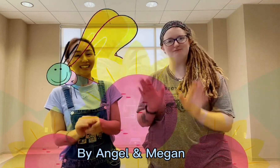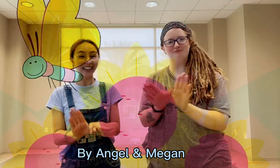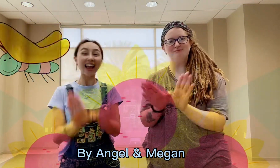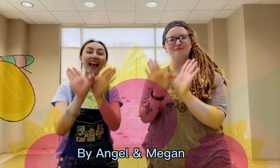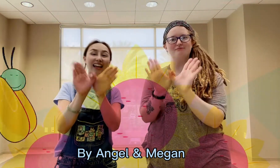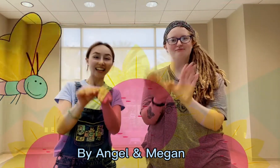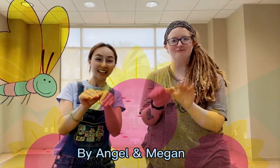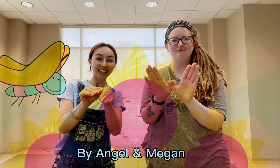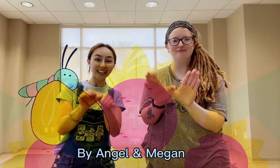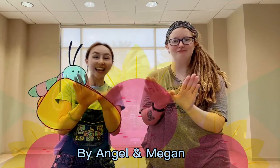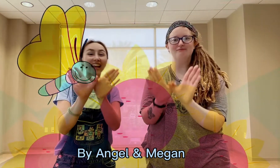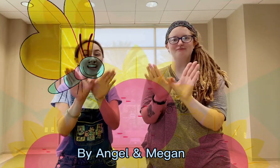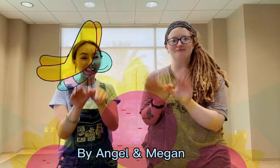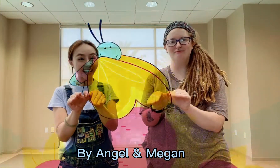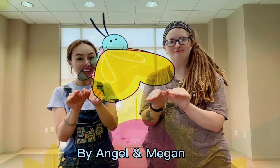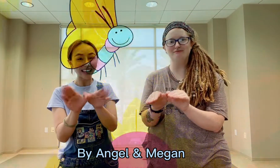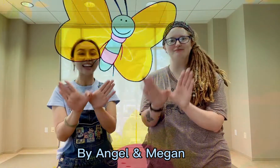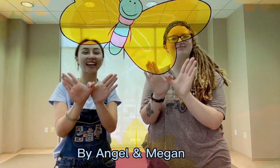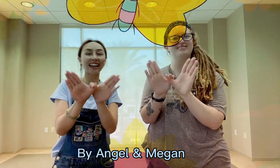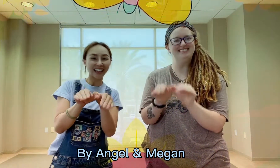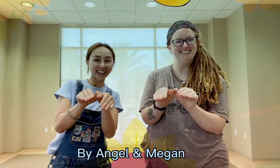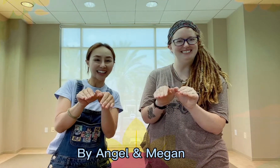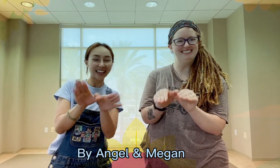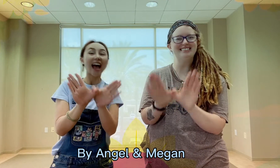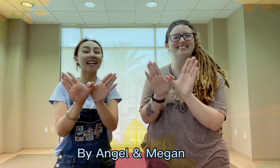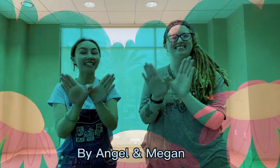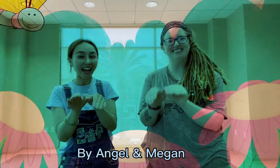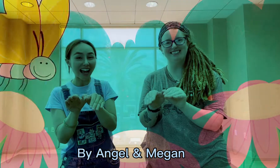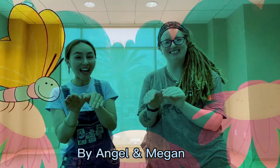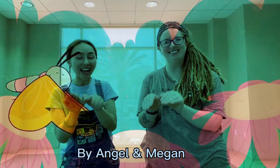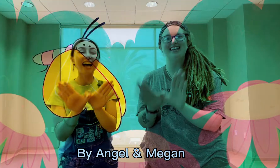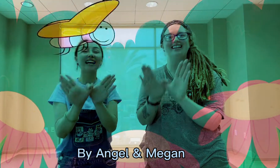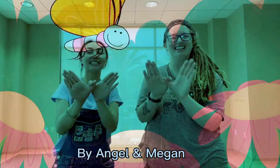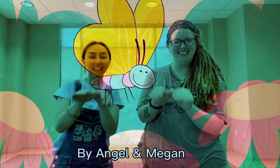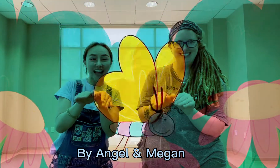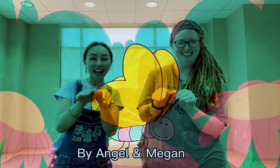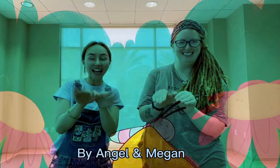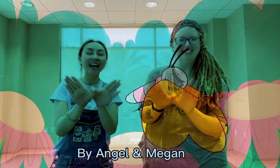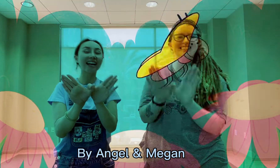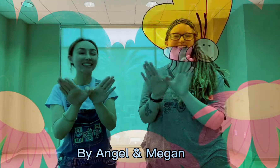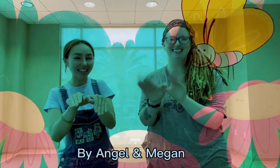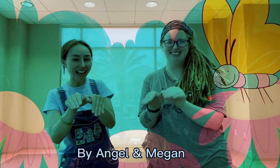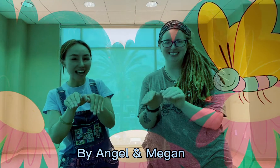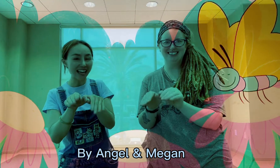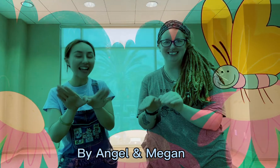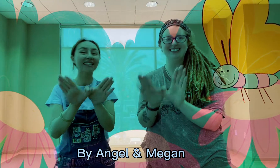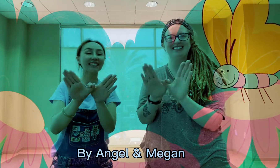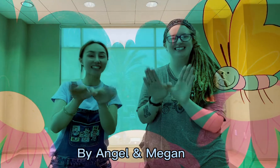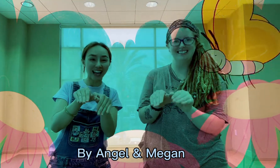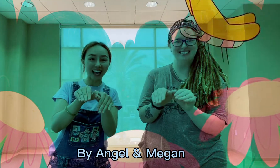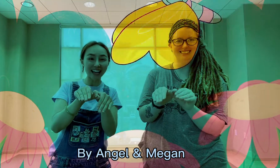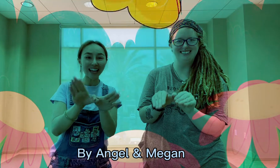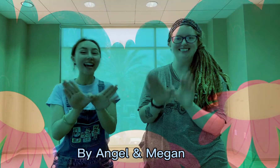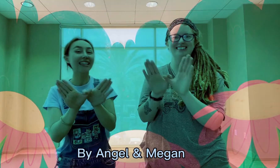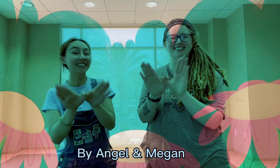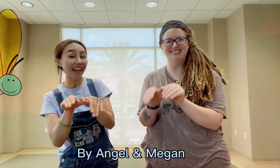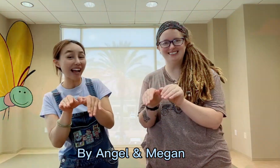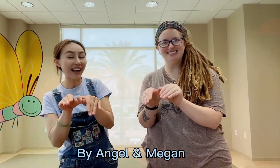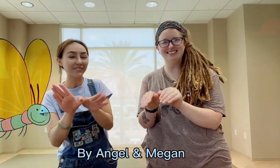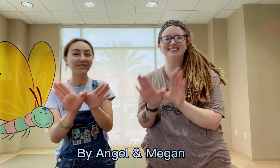Butterfly, butterfly, butterfly. Ta, butterfly, ta, butterfly, ta, butterfly, ta, ta, butterfly,